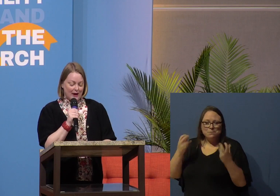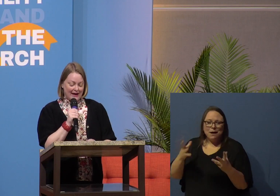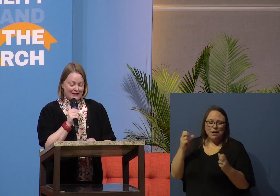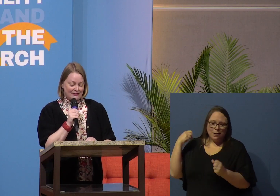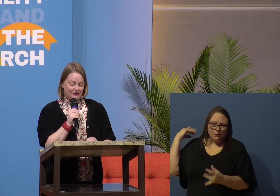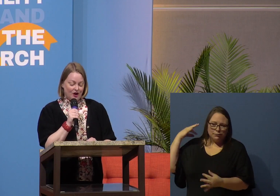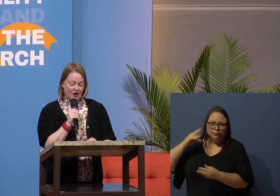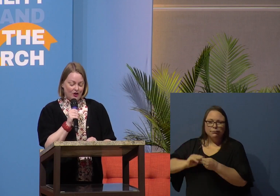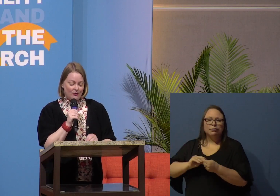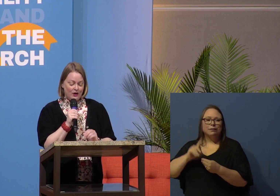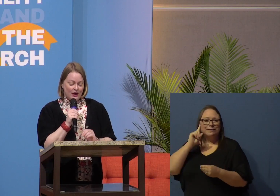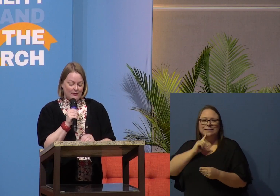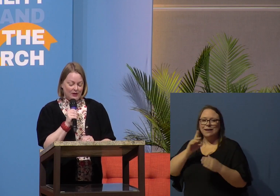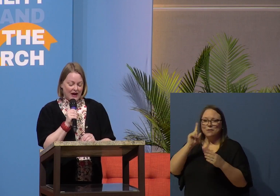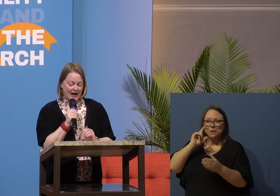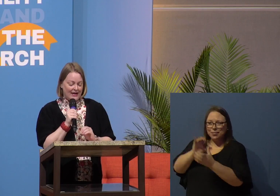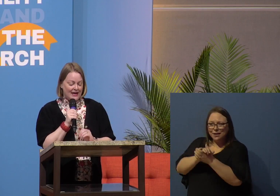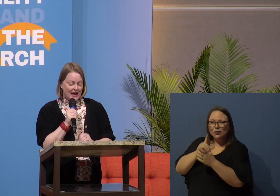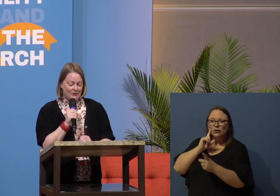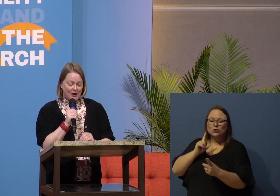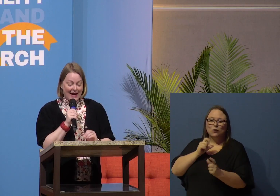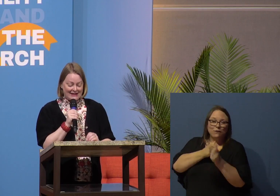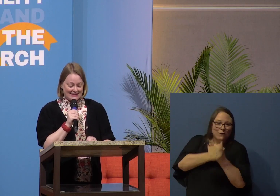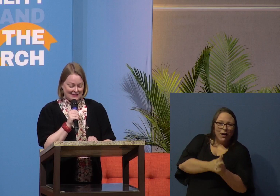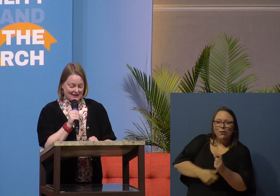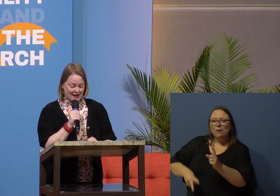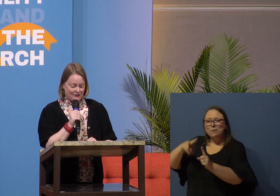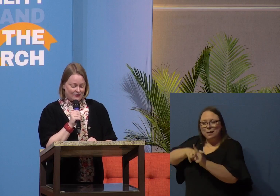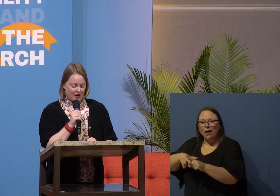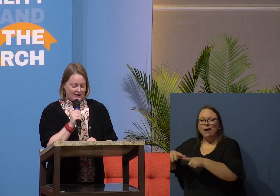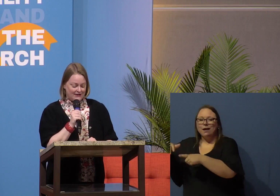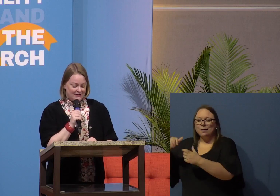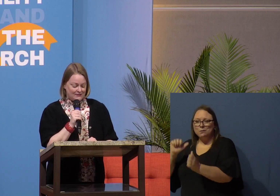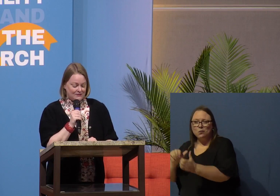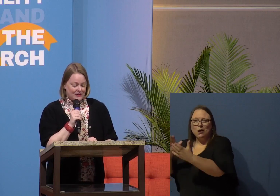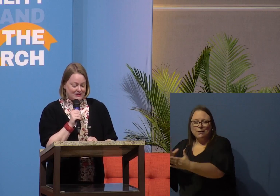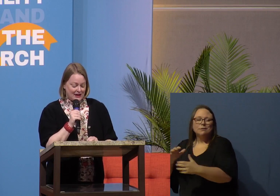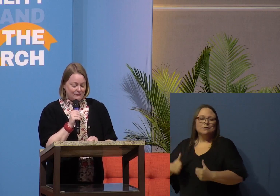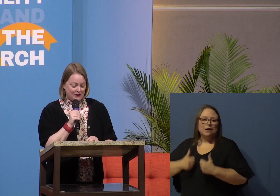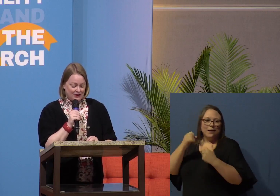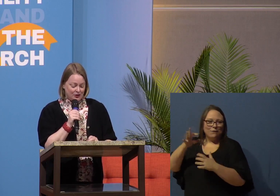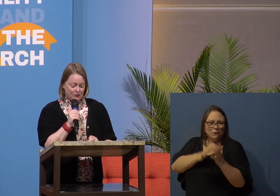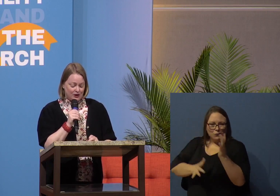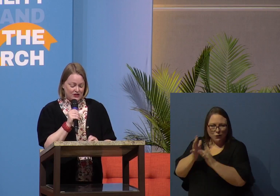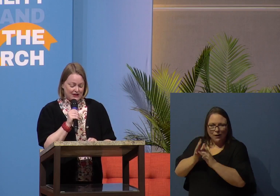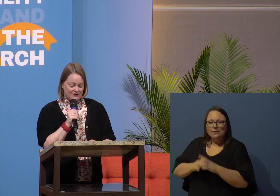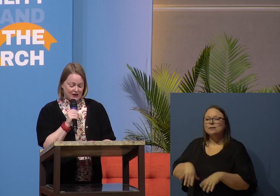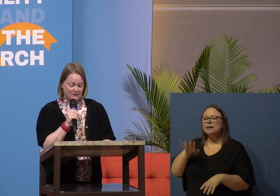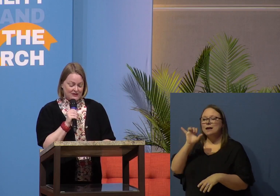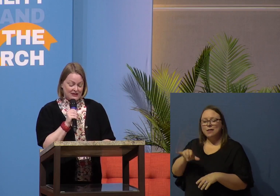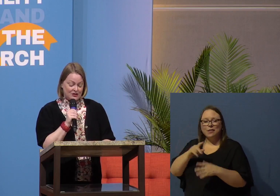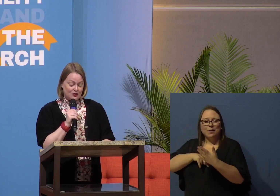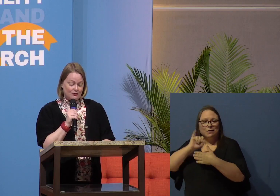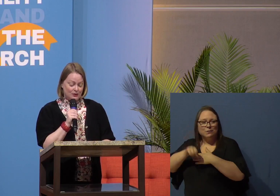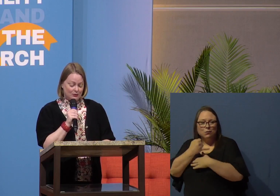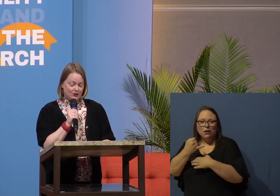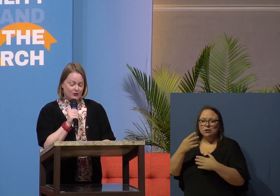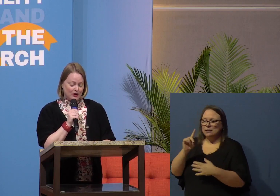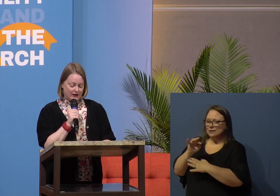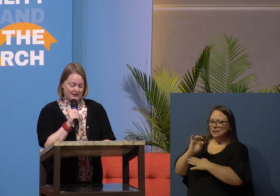radically follow, apply, and practice the life of Christ. Deaf Millennial Project develops digital biblical